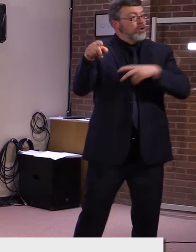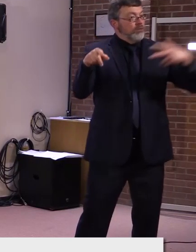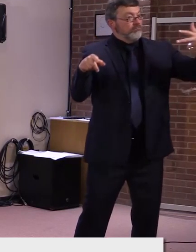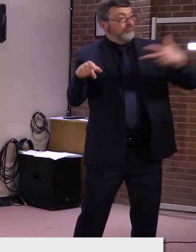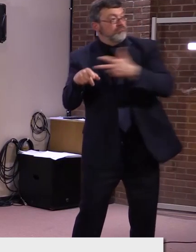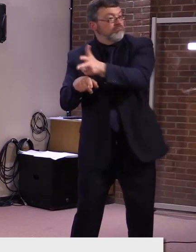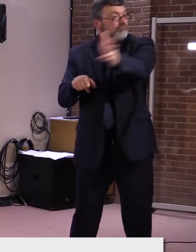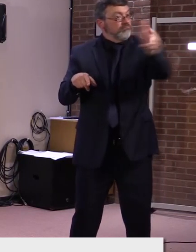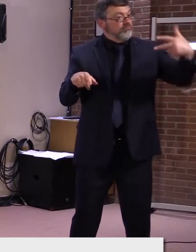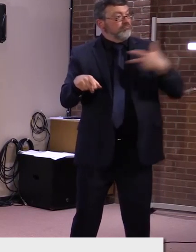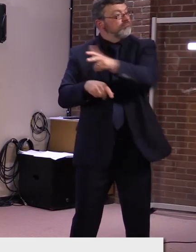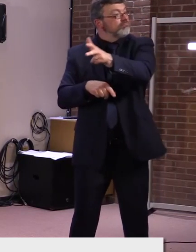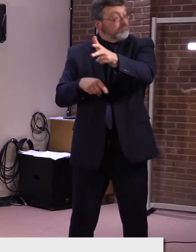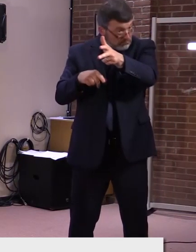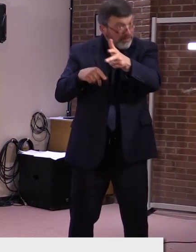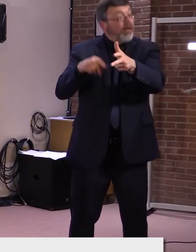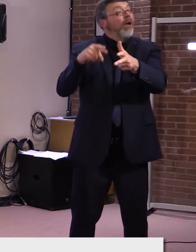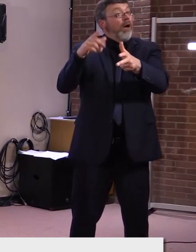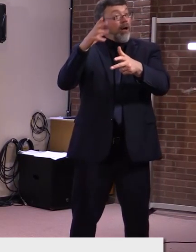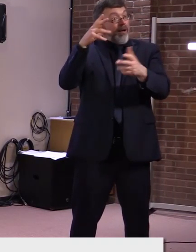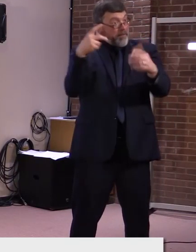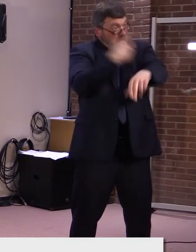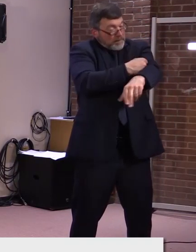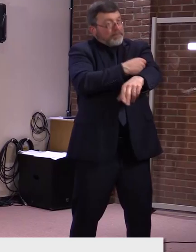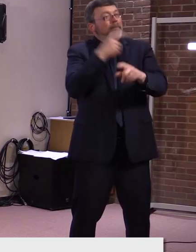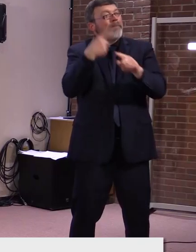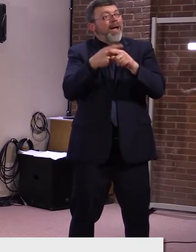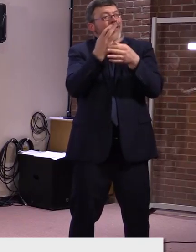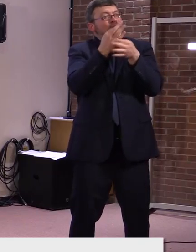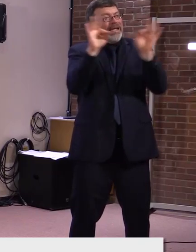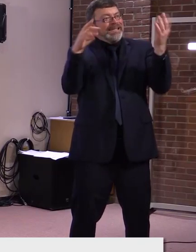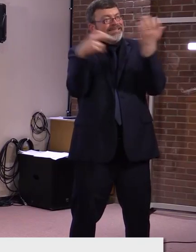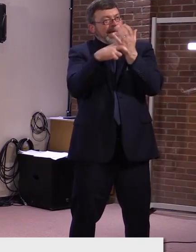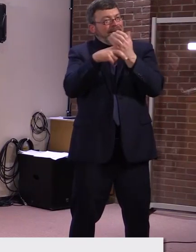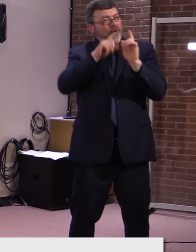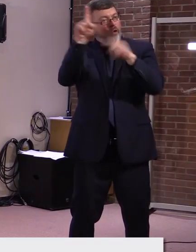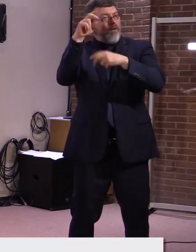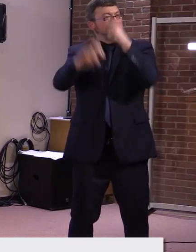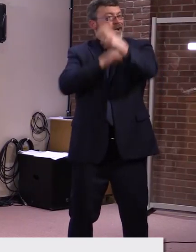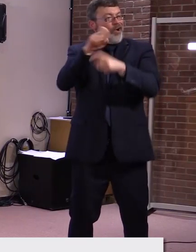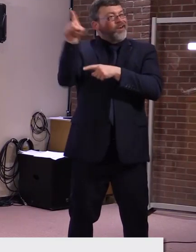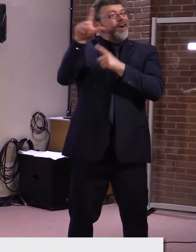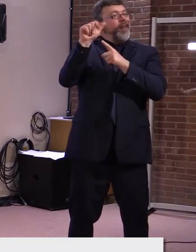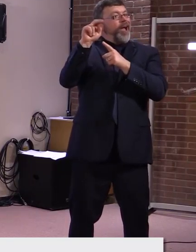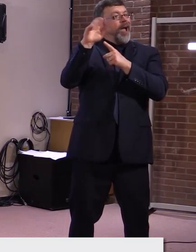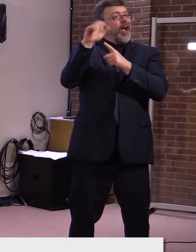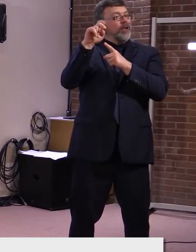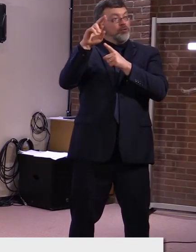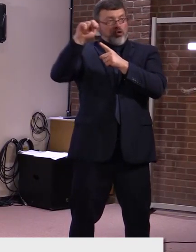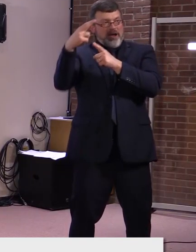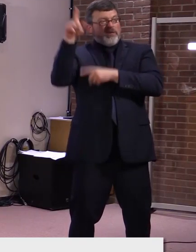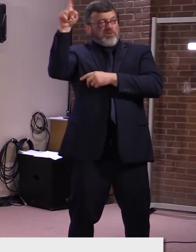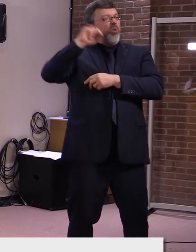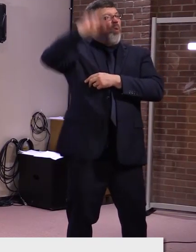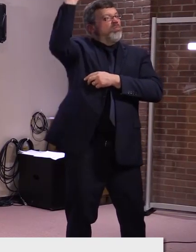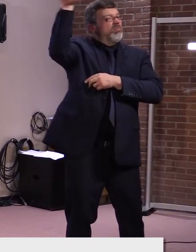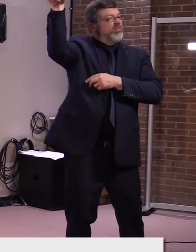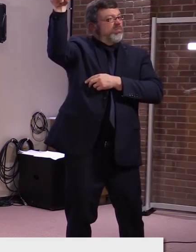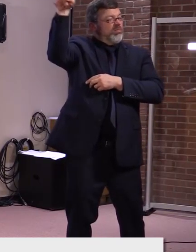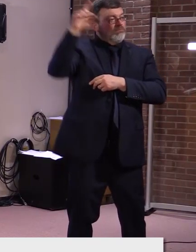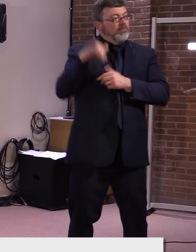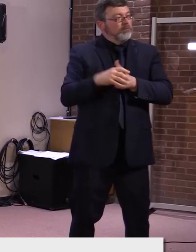clinic tomorrow on Church Street in Burlington, a vaccination event at Thunder Road on May 30th, followed by clinics at state